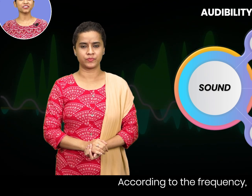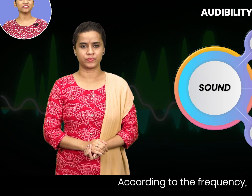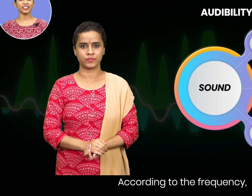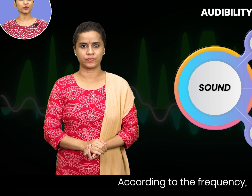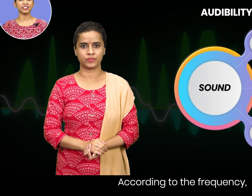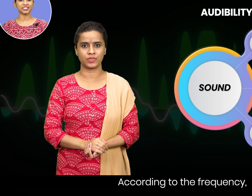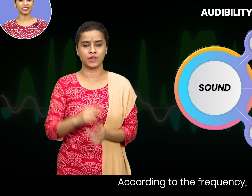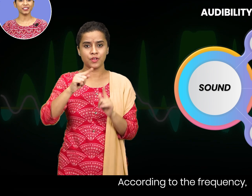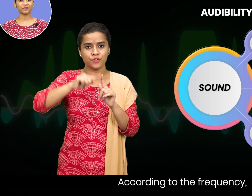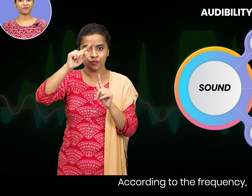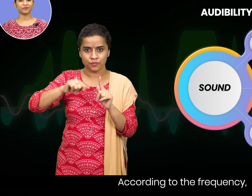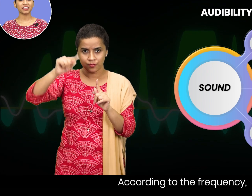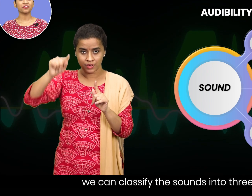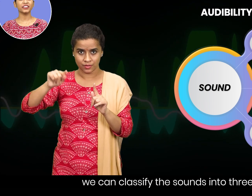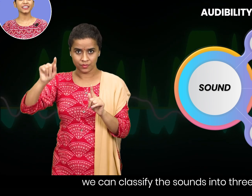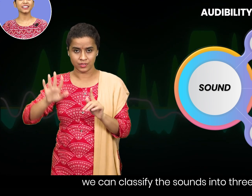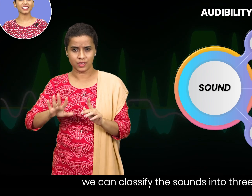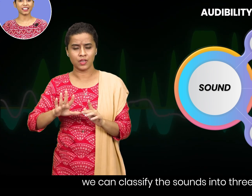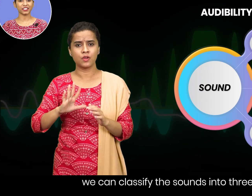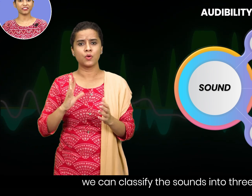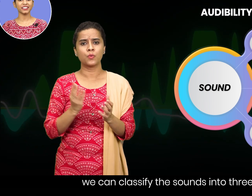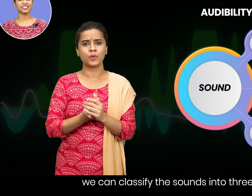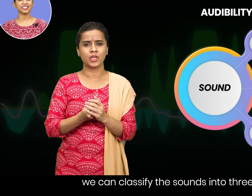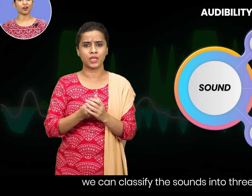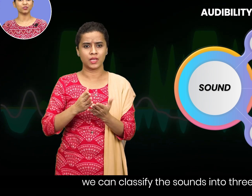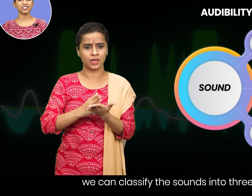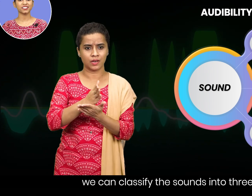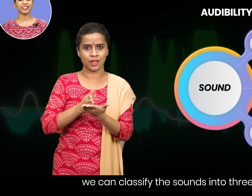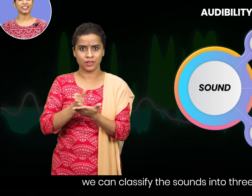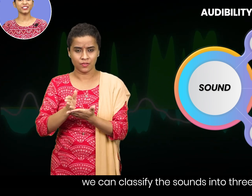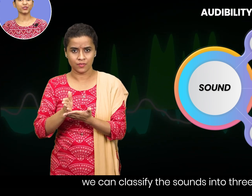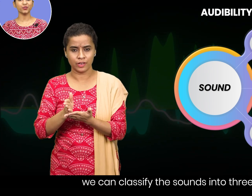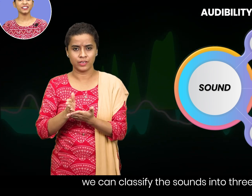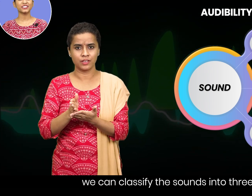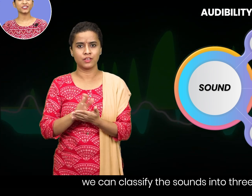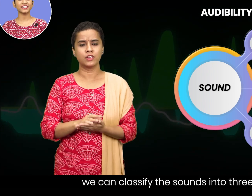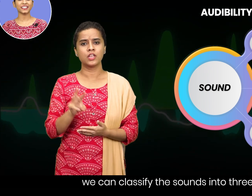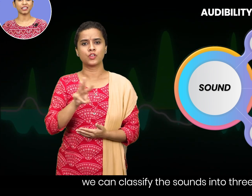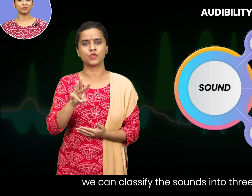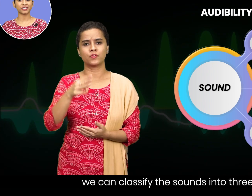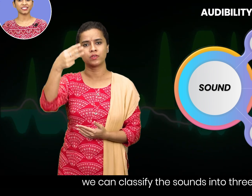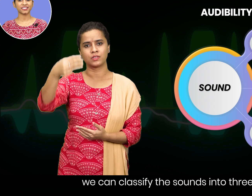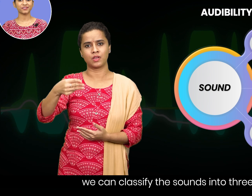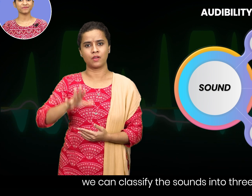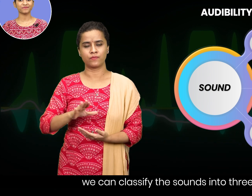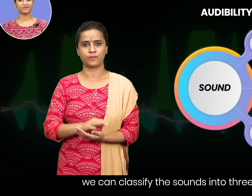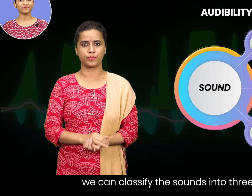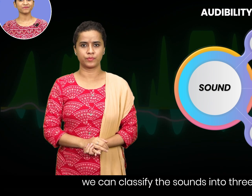According to the frequency, we can classify the sounds into three